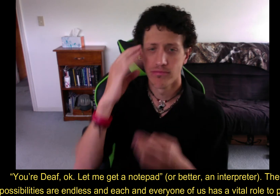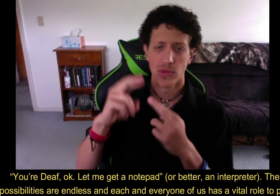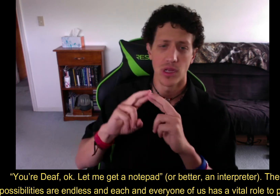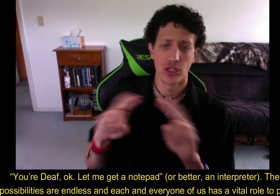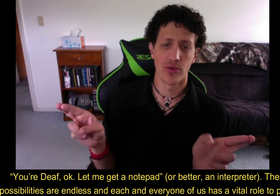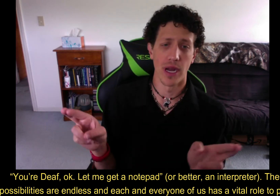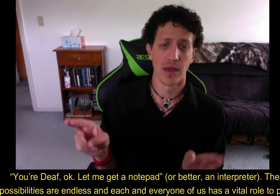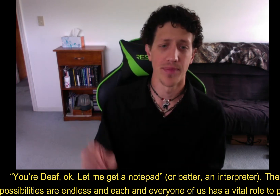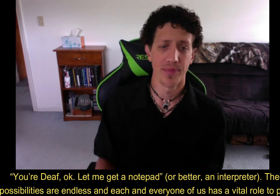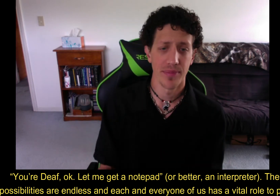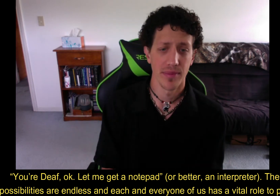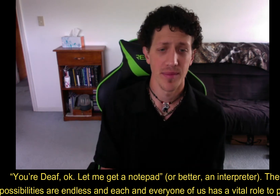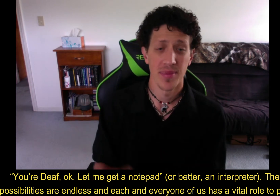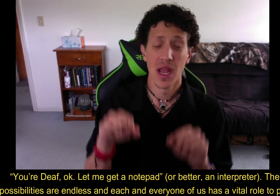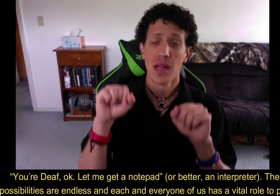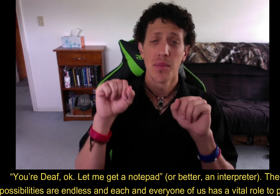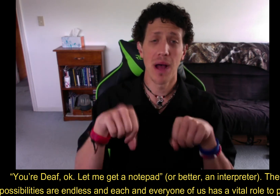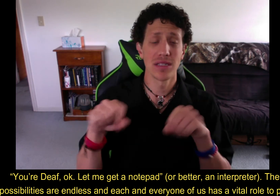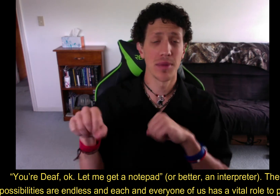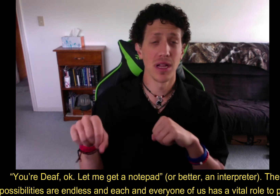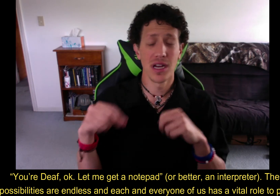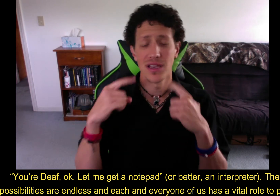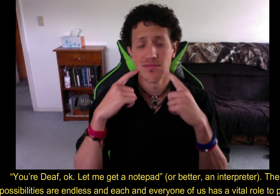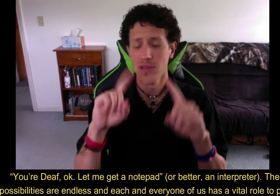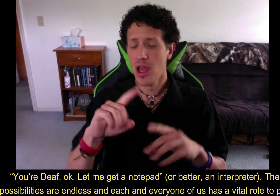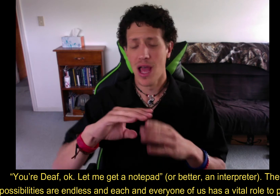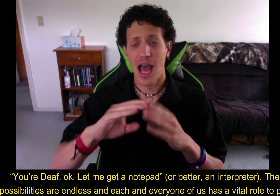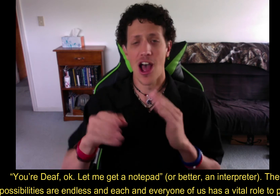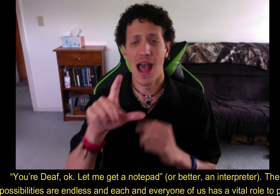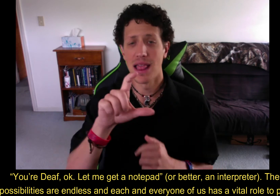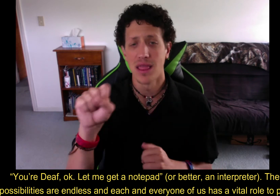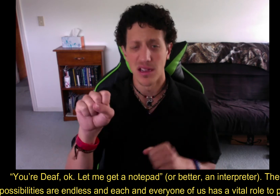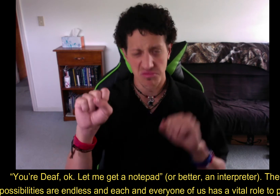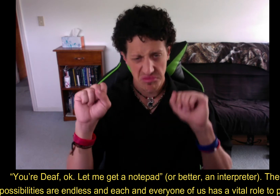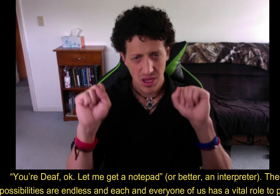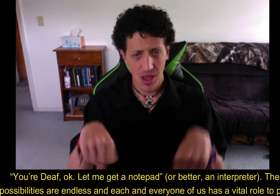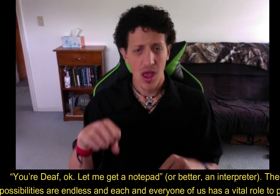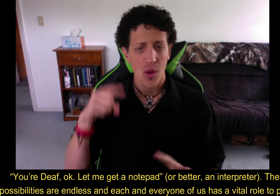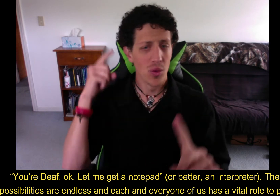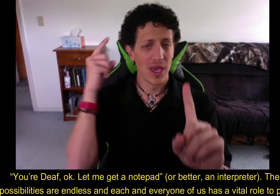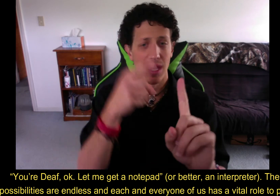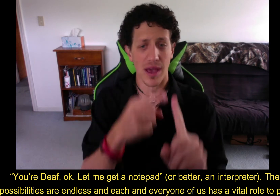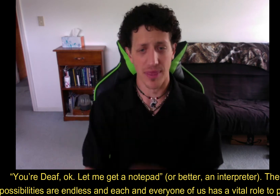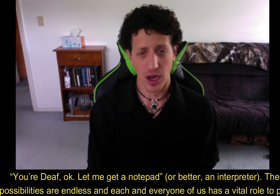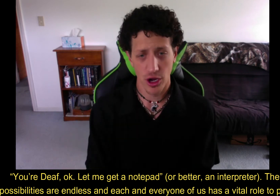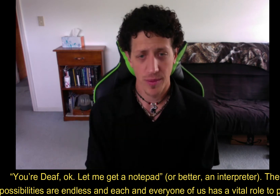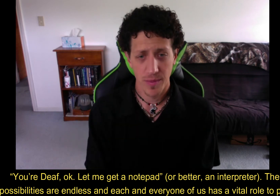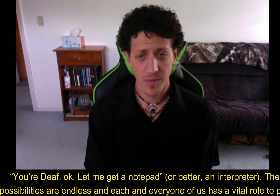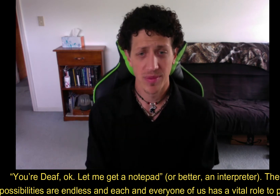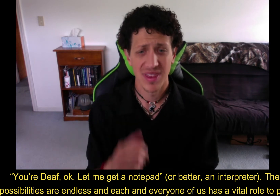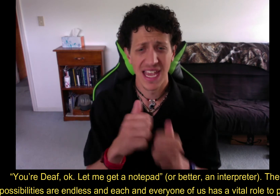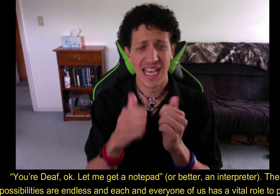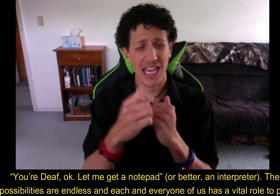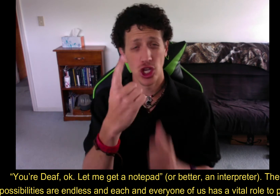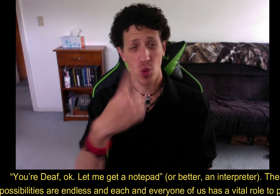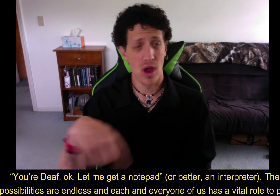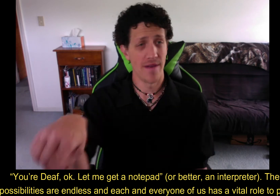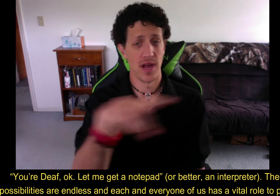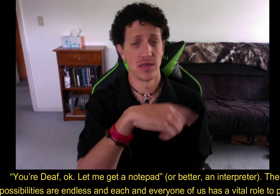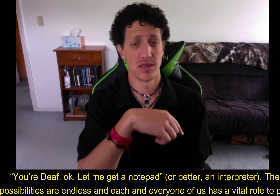stready. Possibility, and length. We can get there. Each one of us,